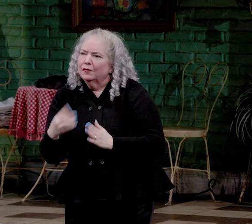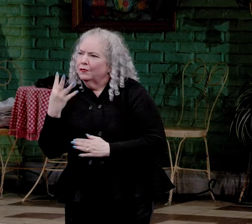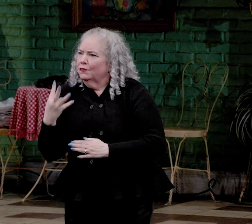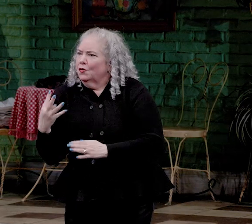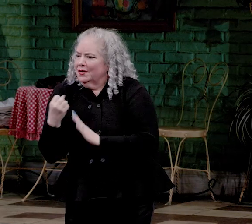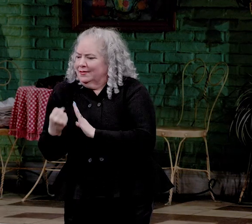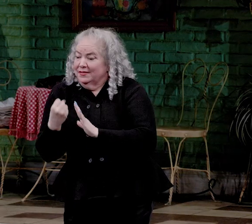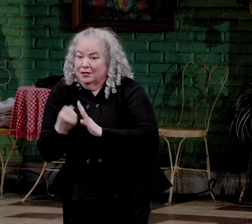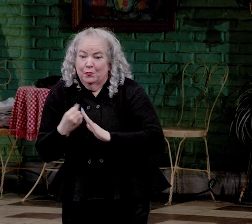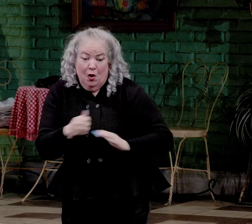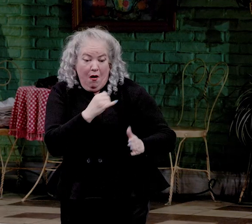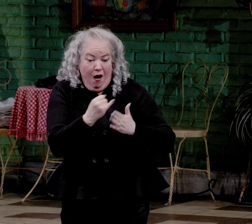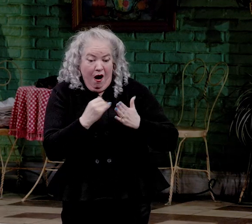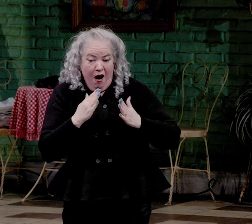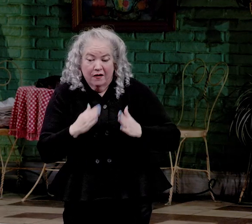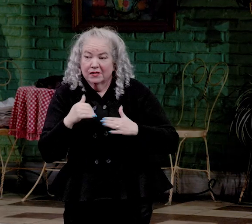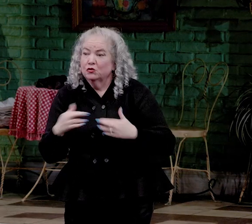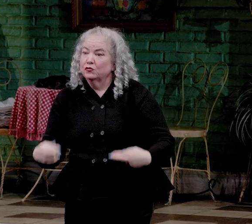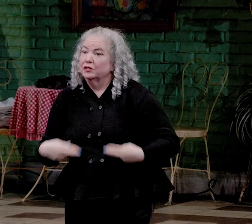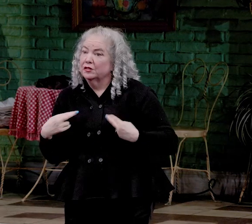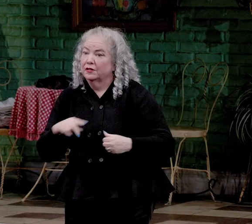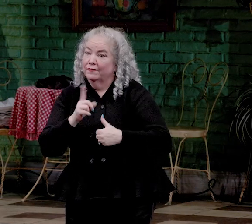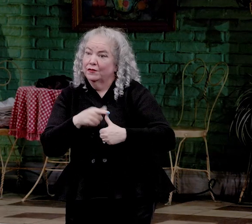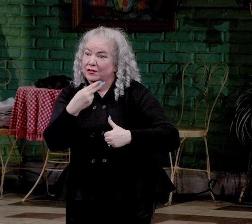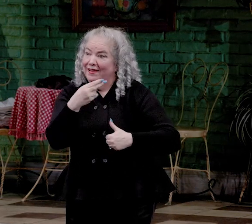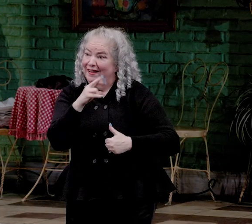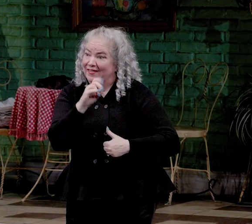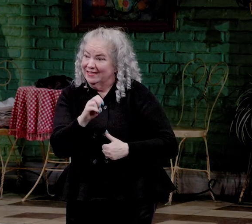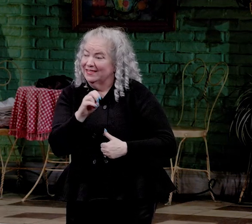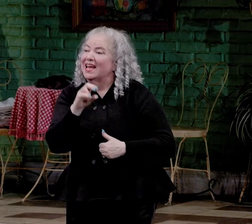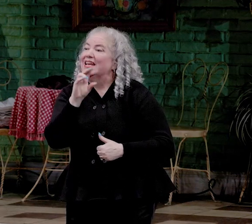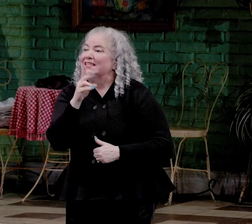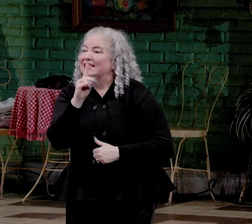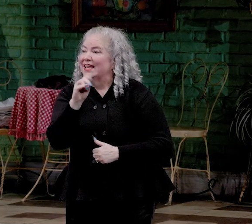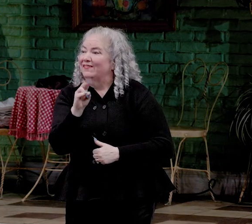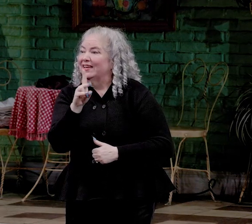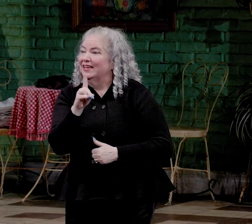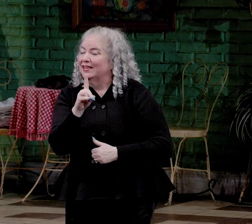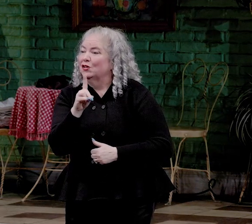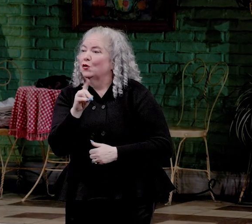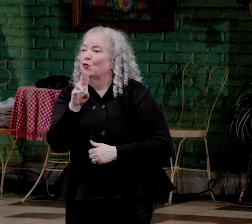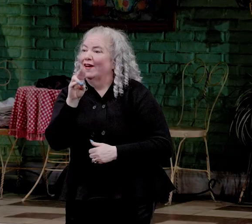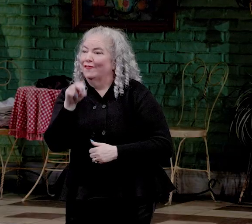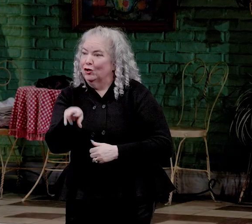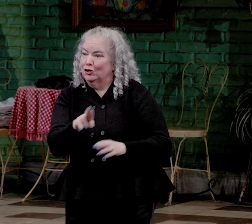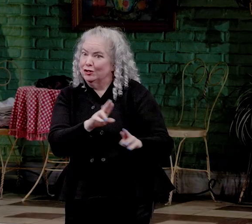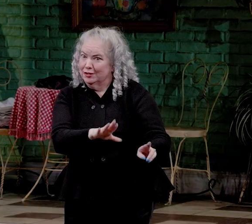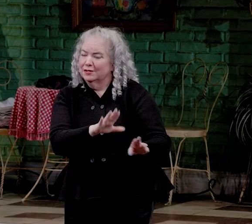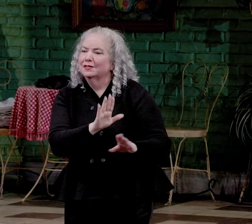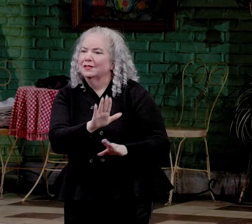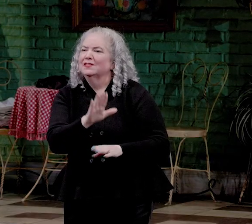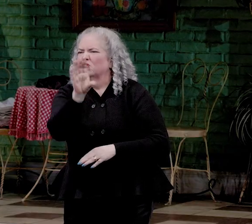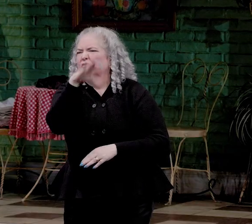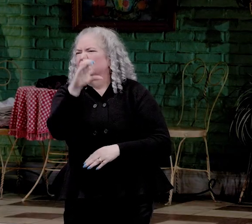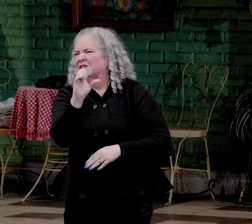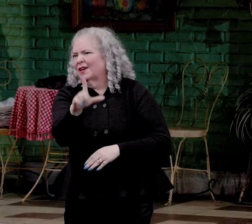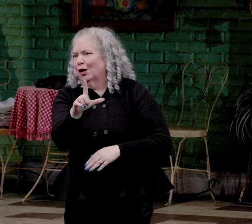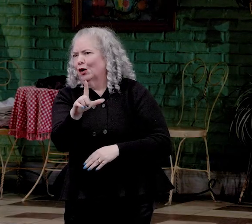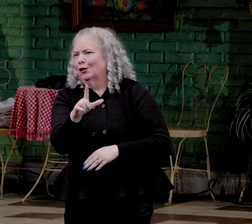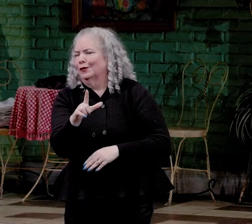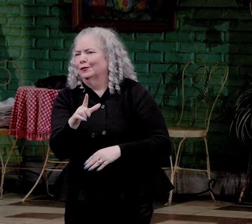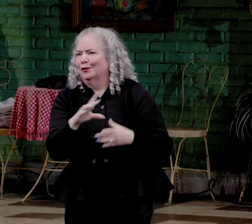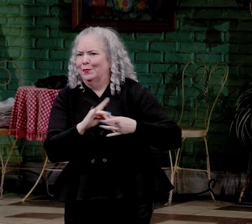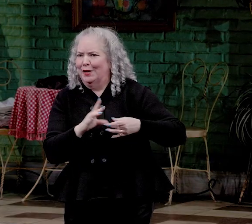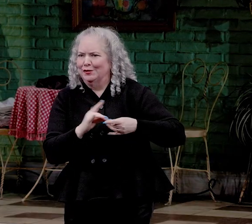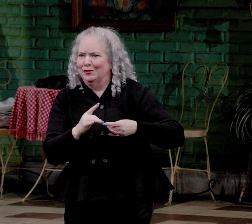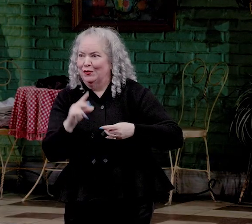our artists in residence. First, Harrison David Rivers, whose Christmas Carol, as James and Thalia mentioned, is going